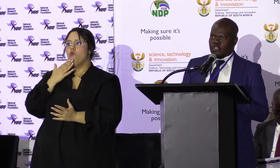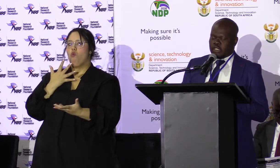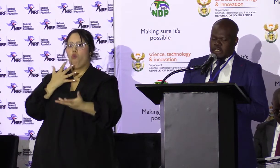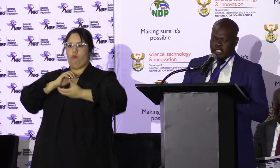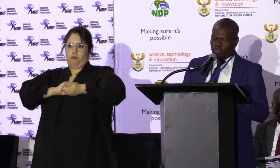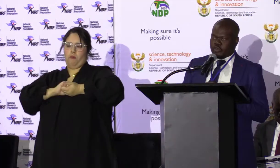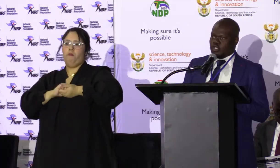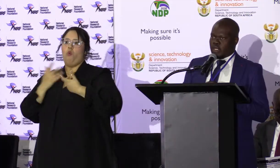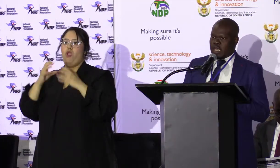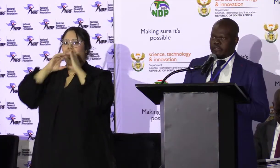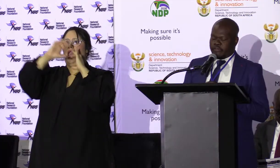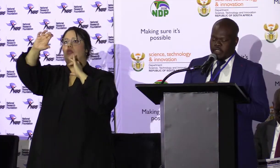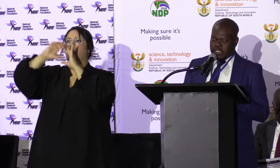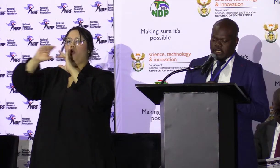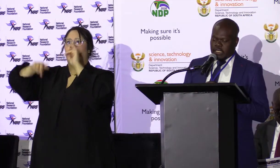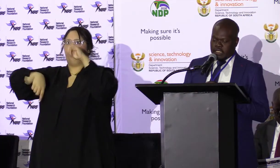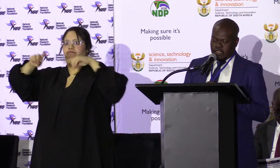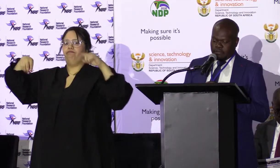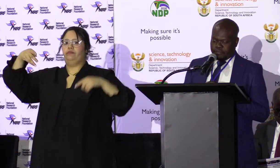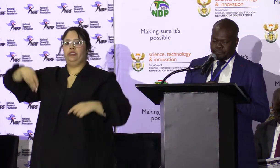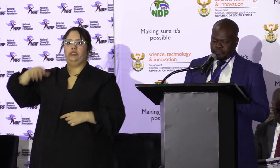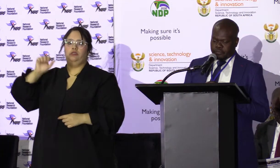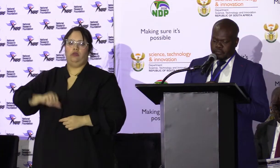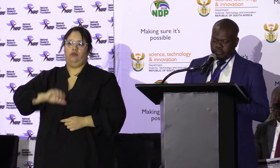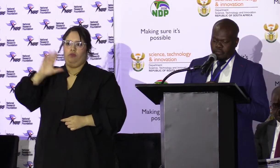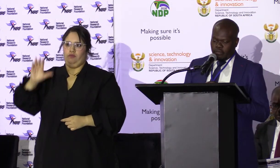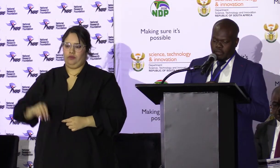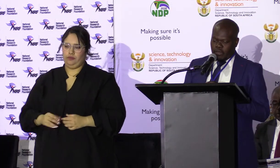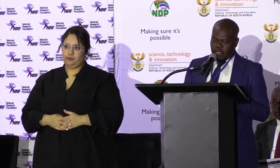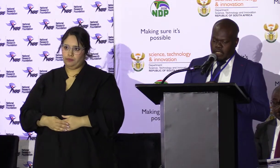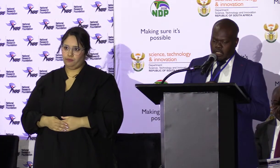partner with us on the telescopes that we have in Sutherland.